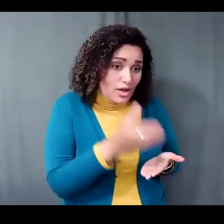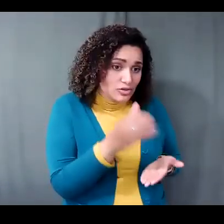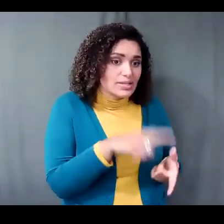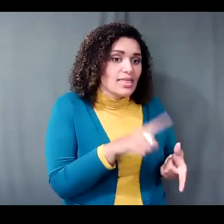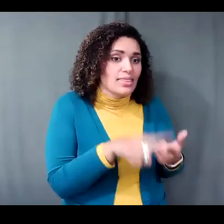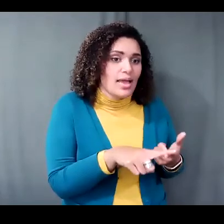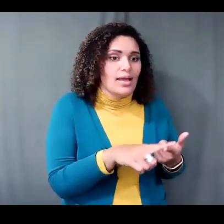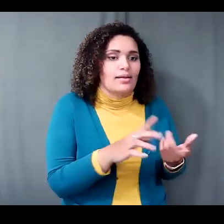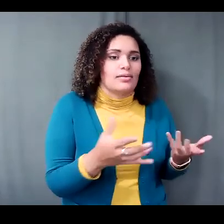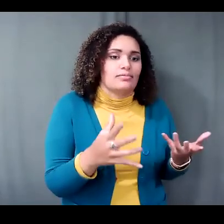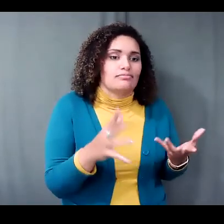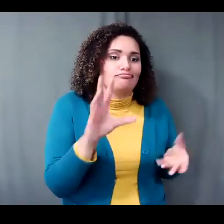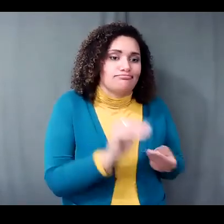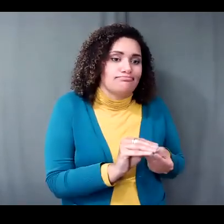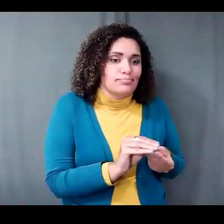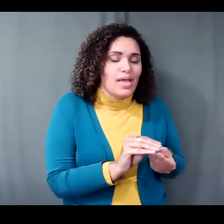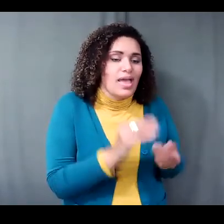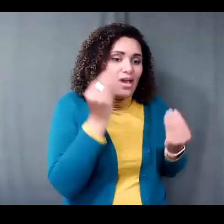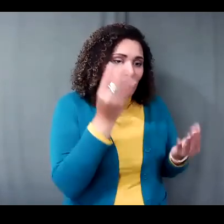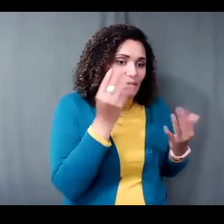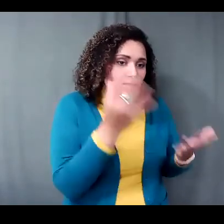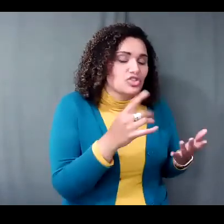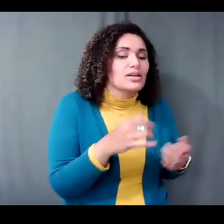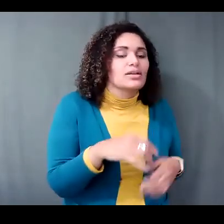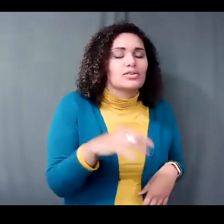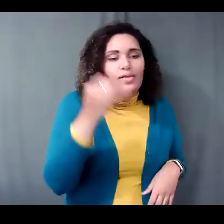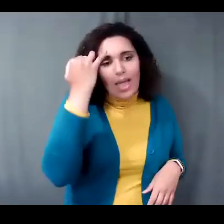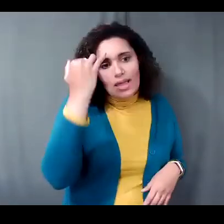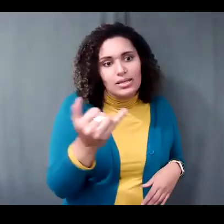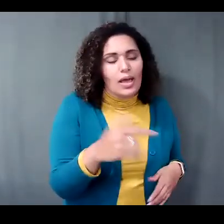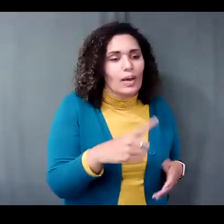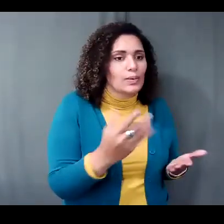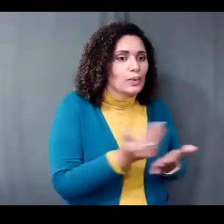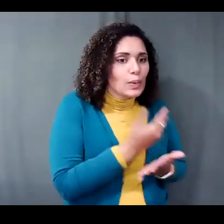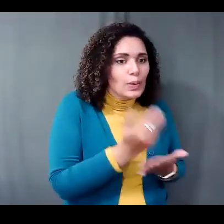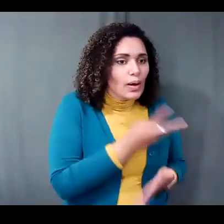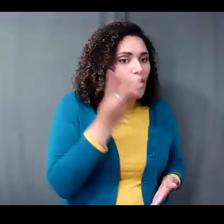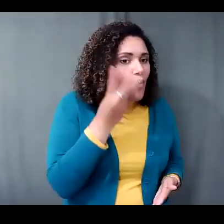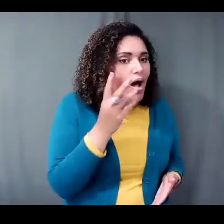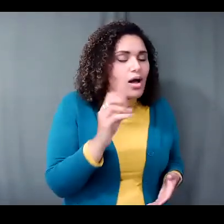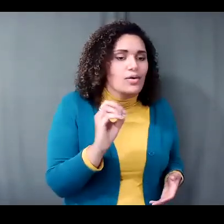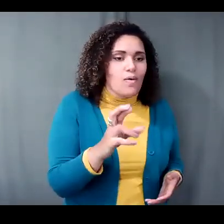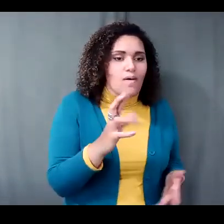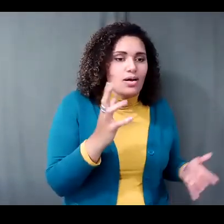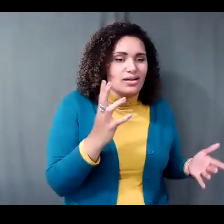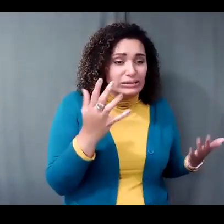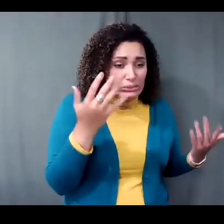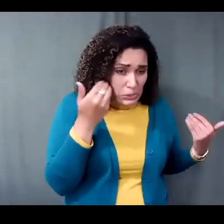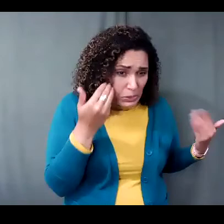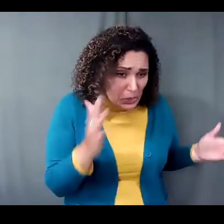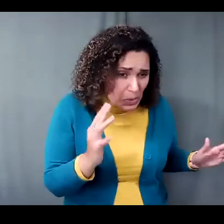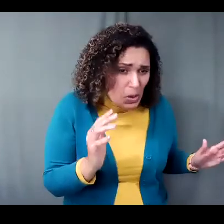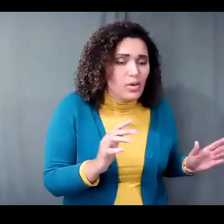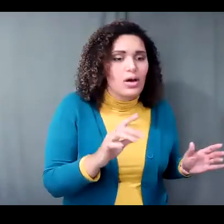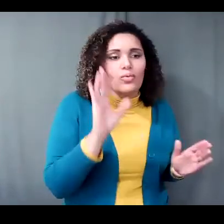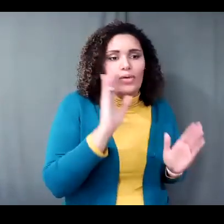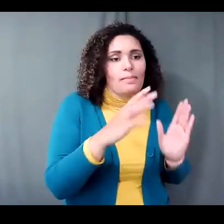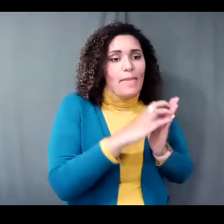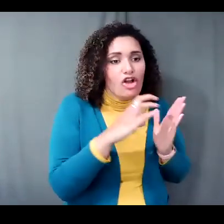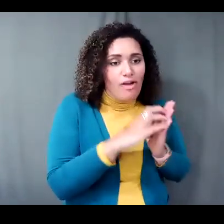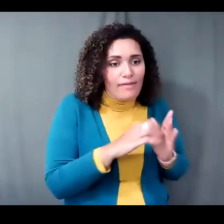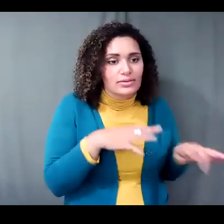and lead a class. So we can all kind of cook together. So we thought that would be kind of a fun January activity. I want to say it's